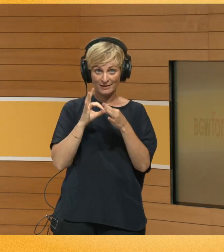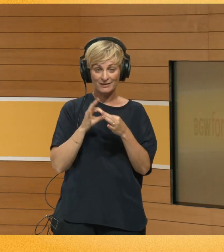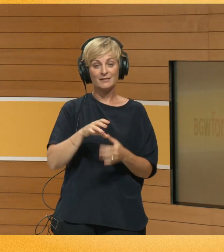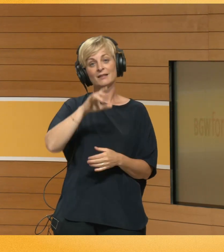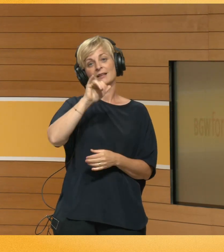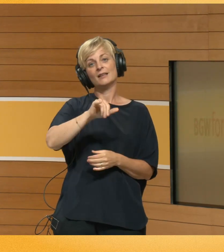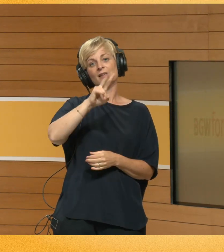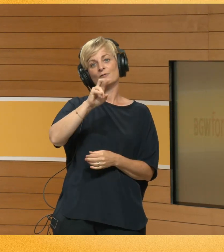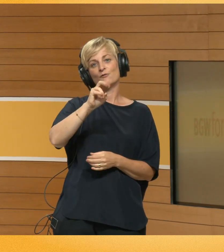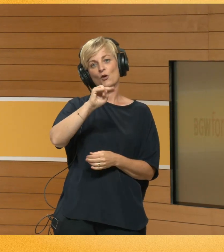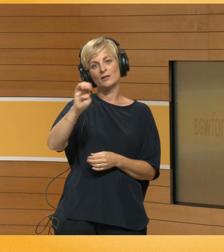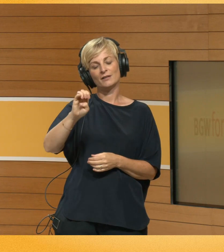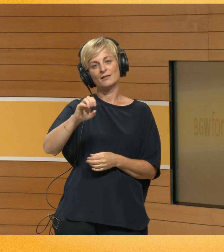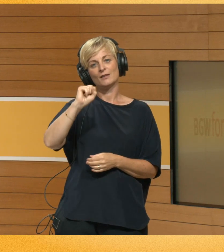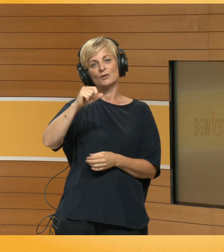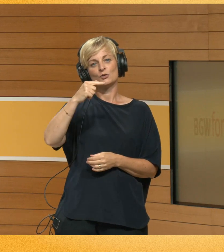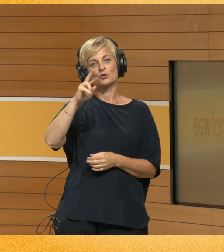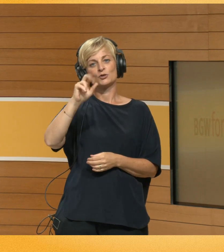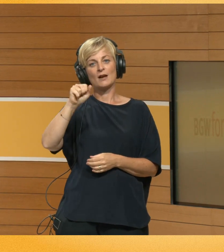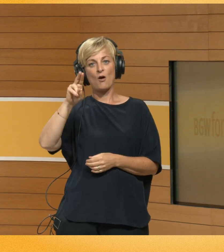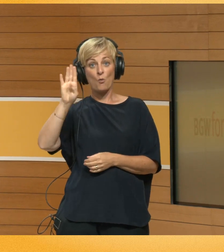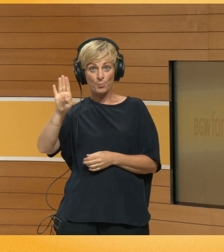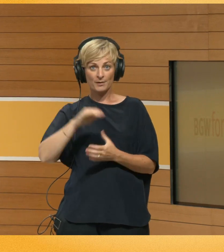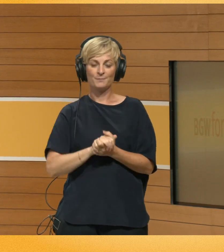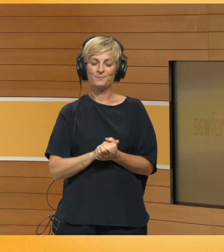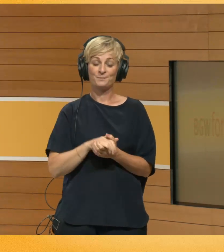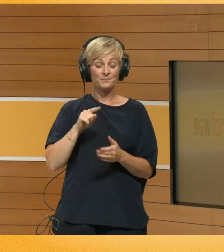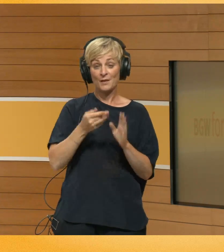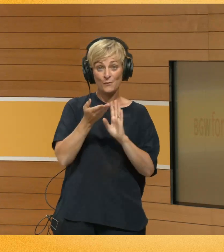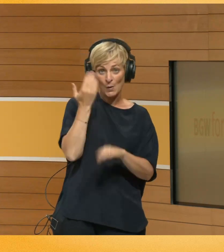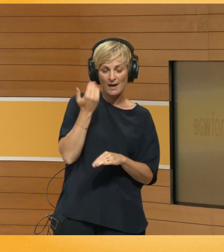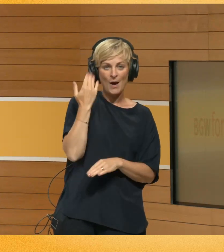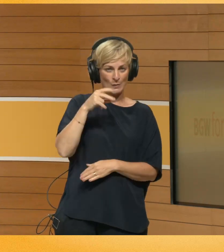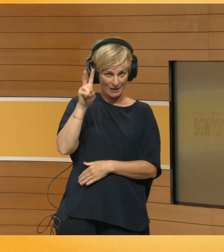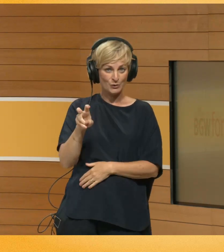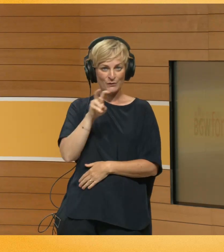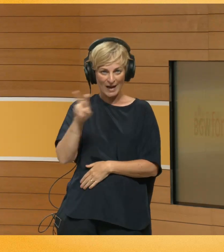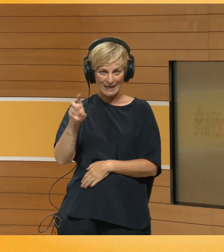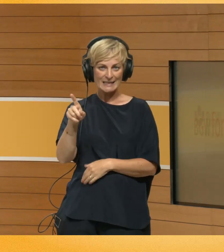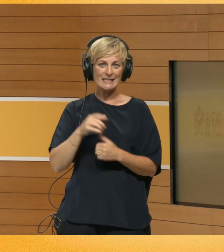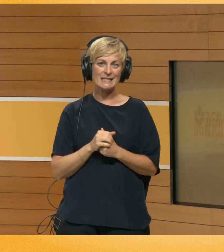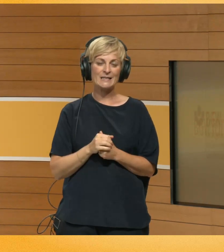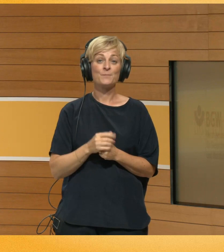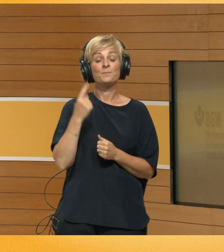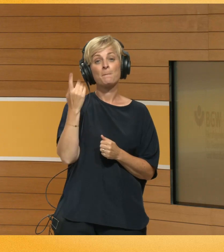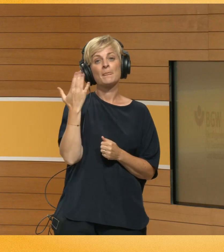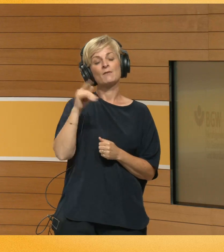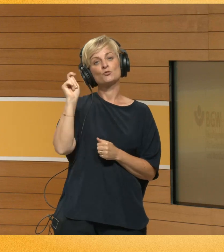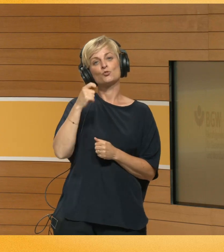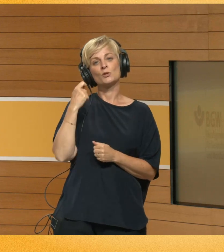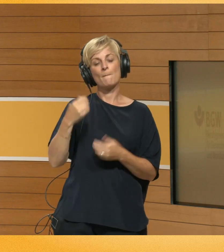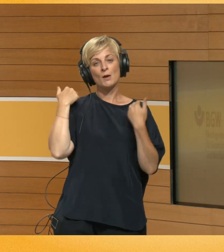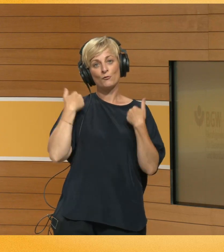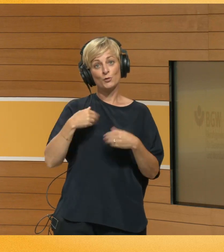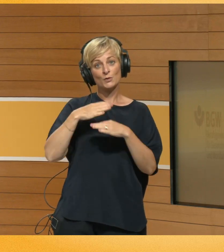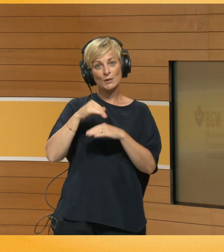here. She has joined us from Switzerland and has originally studied physiotherapy, but after a few years in the profession